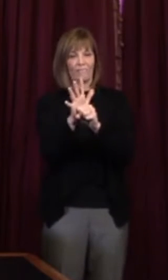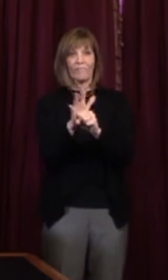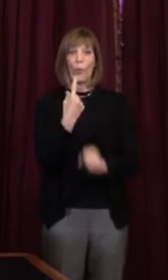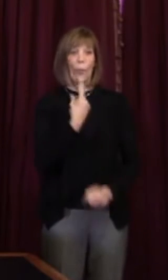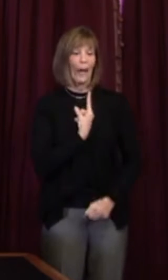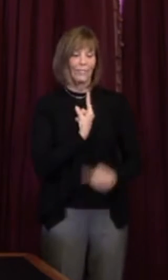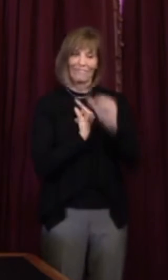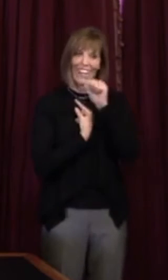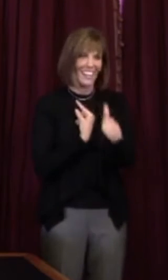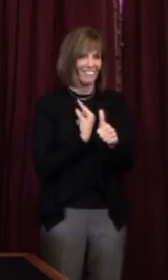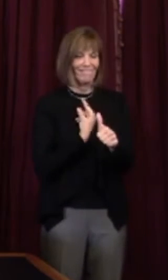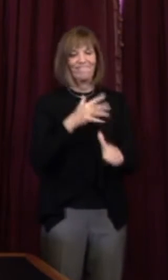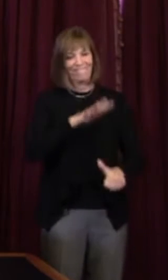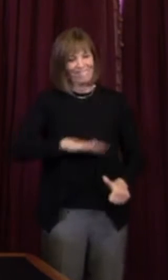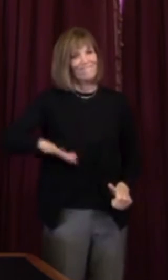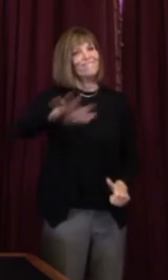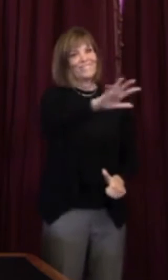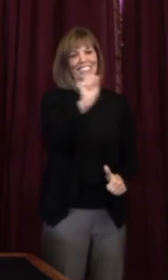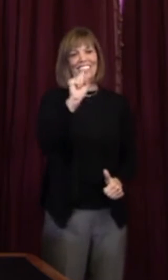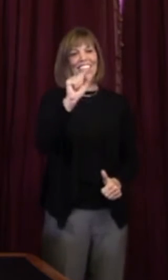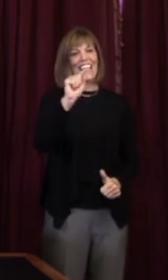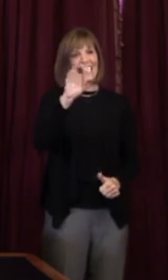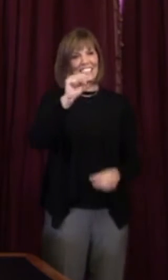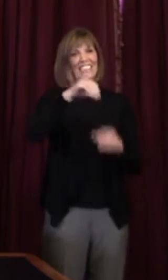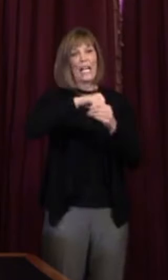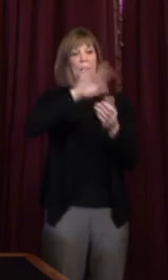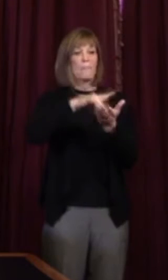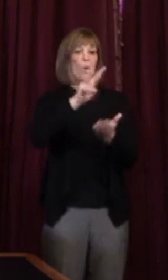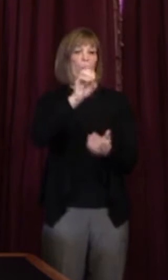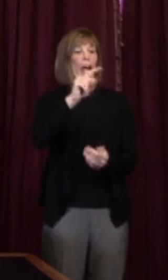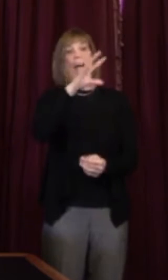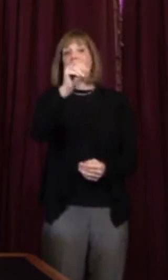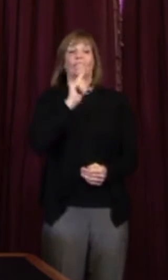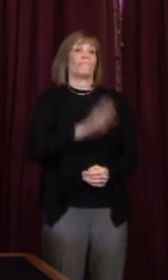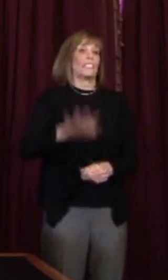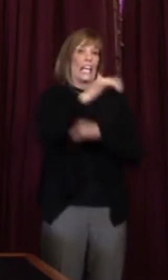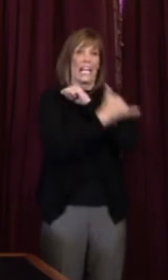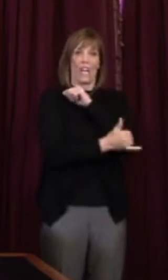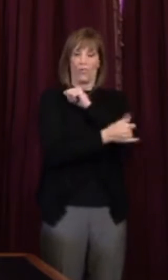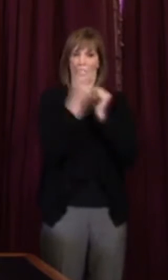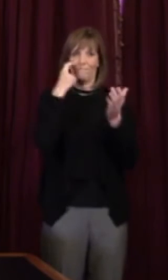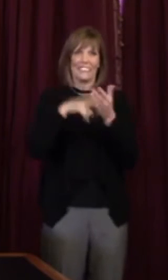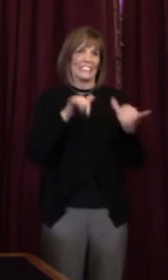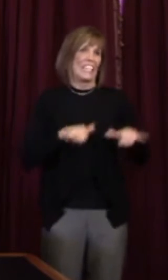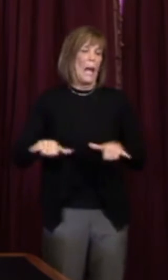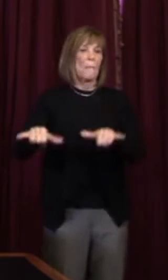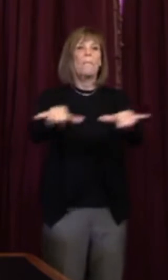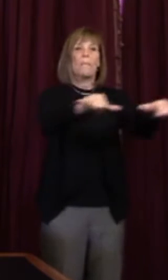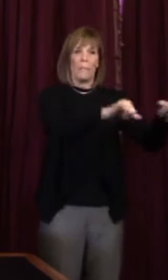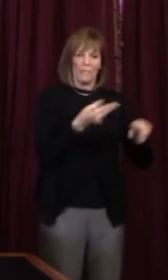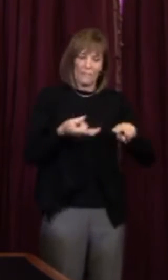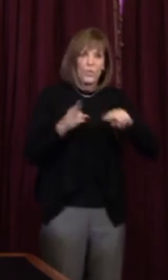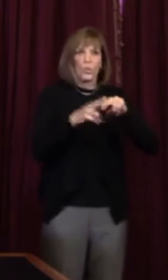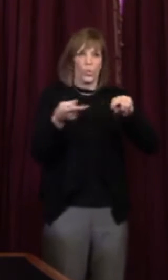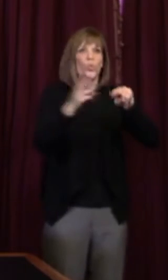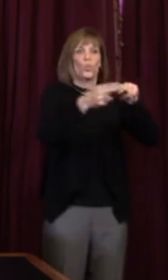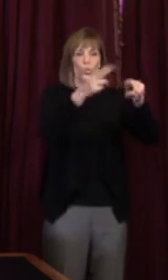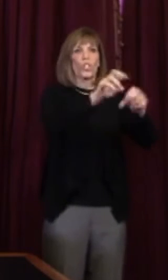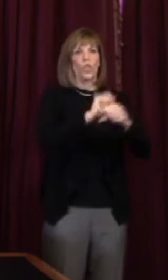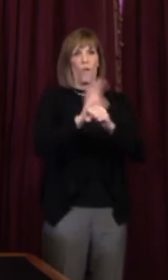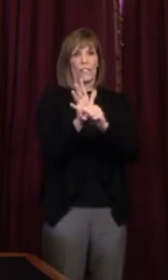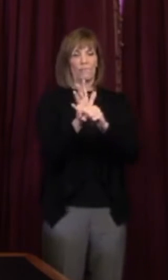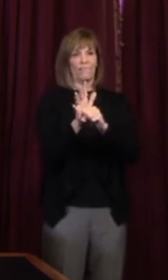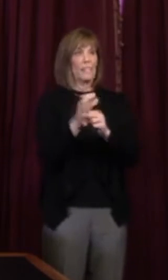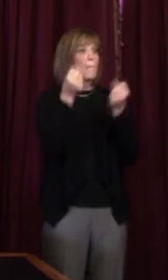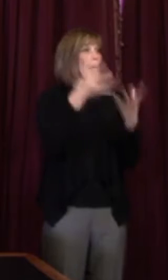not alone. States across the Midwest and really across the country are experiencing the same. Many states, including